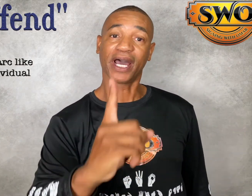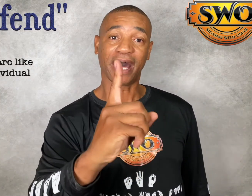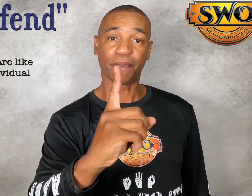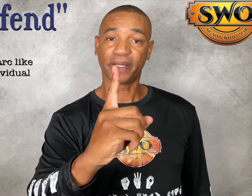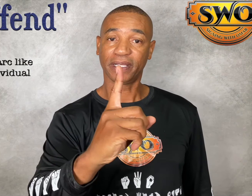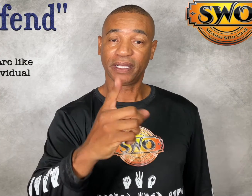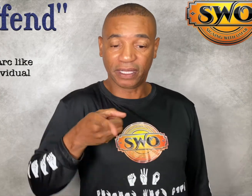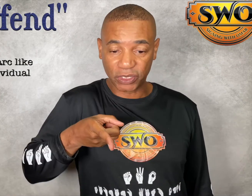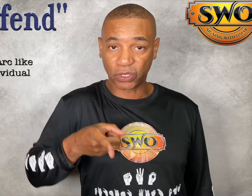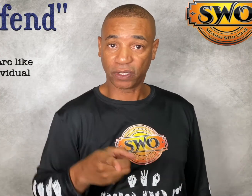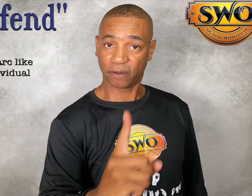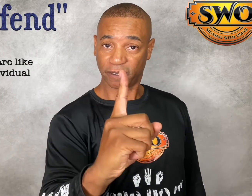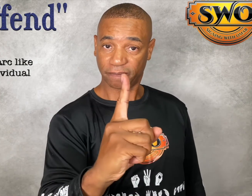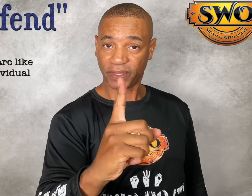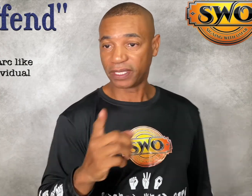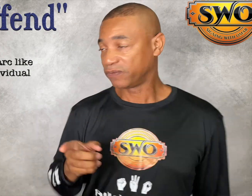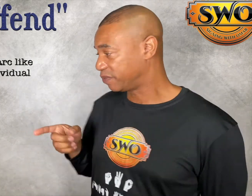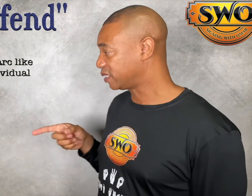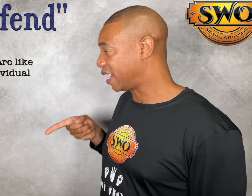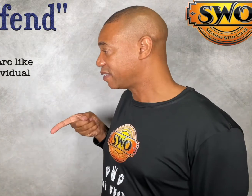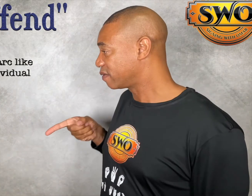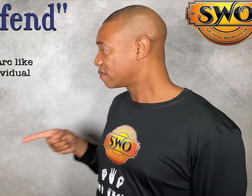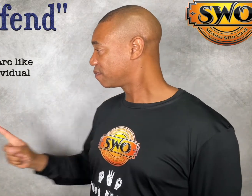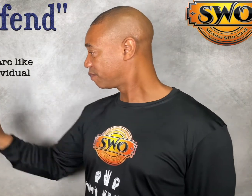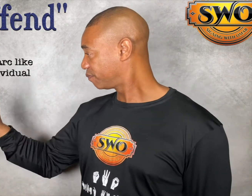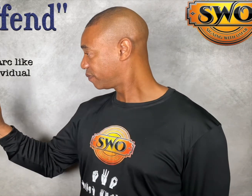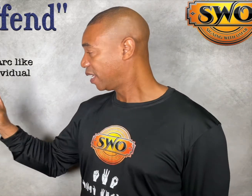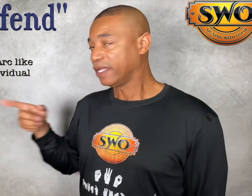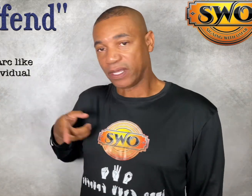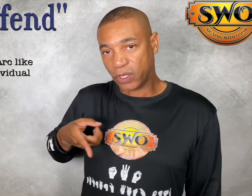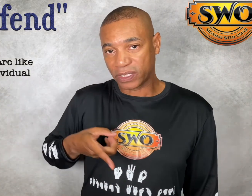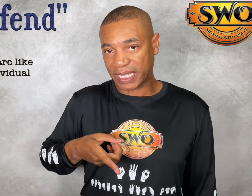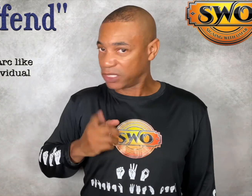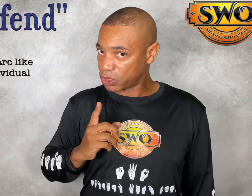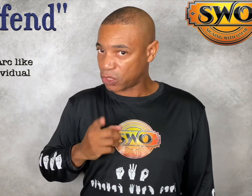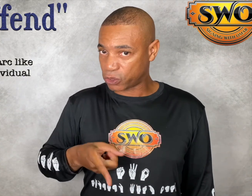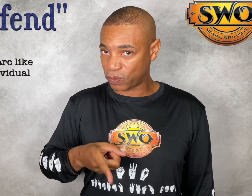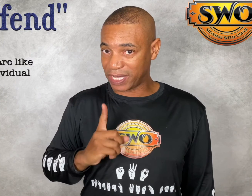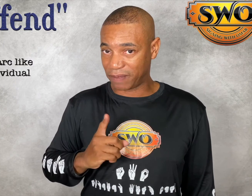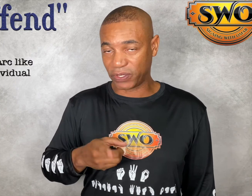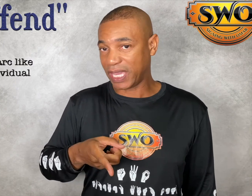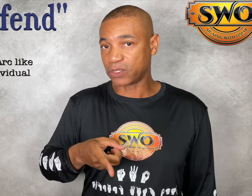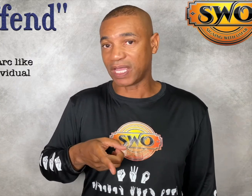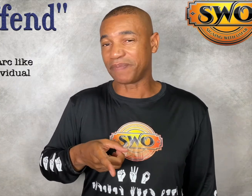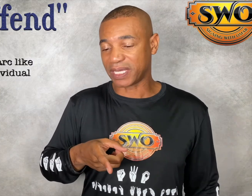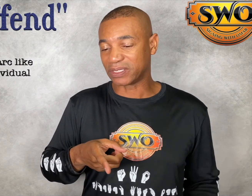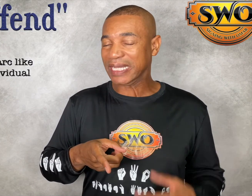up. Let me show you from the side. Now notice I didn't just go straight up. You can't do that because